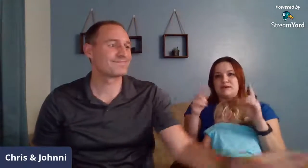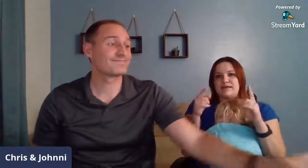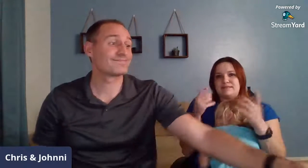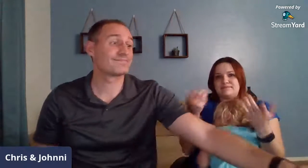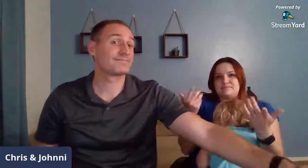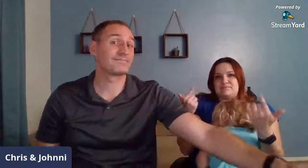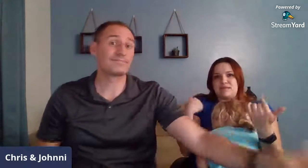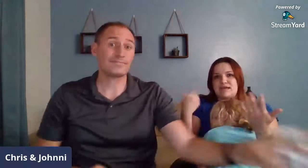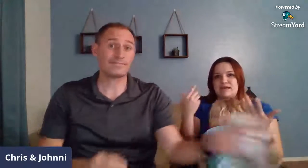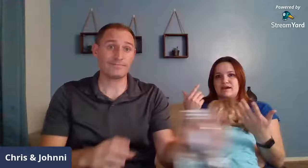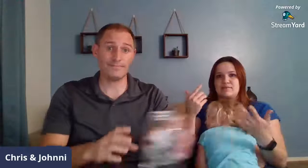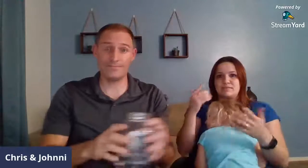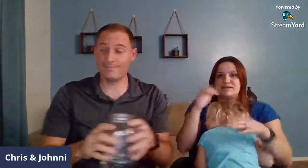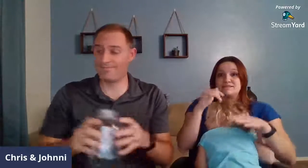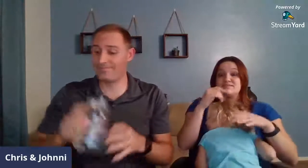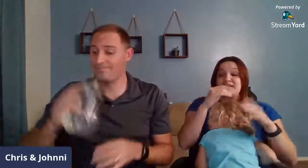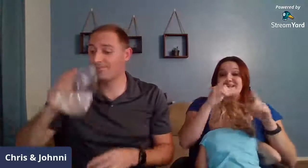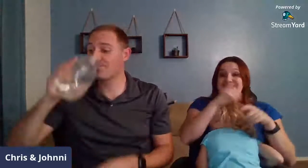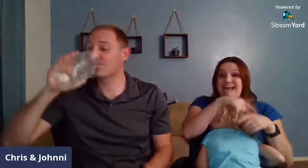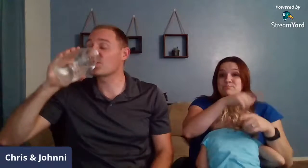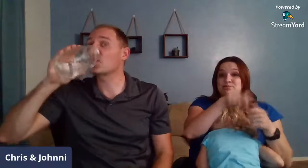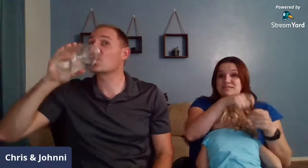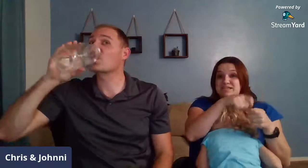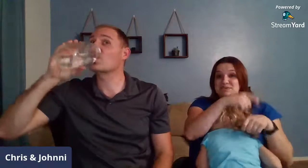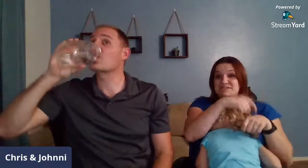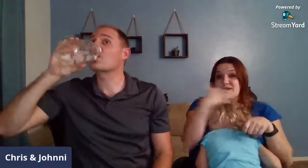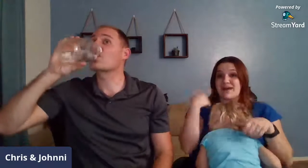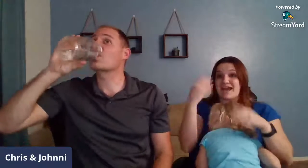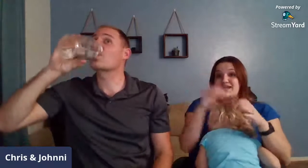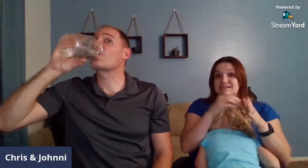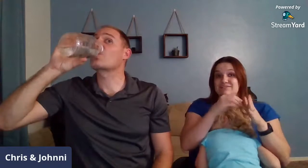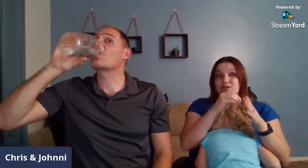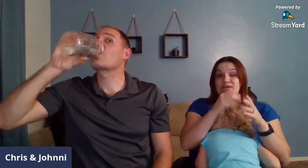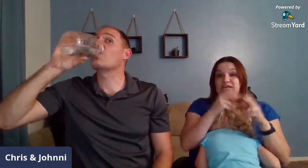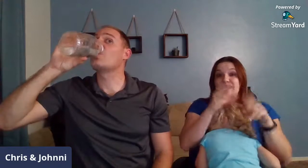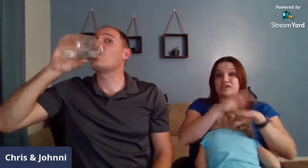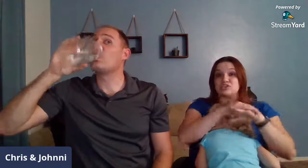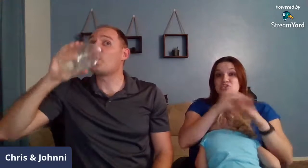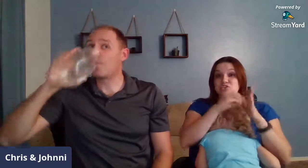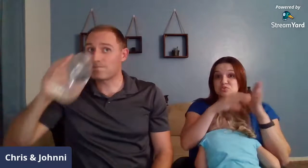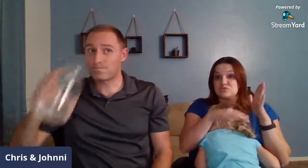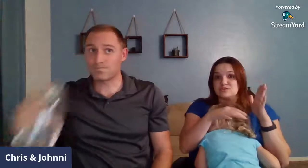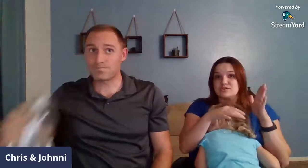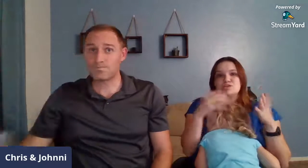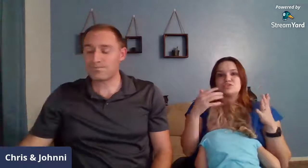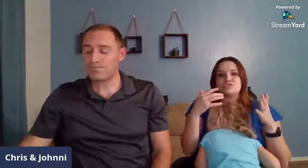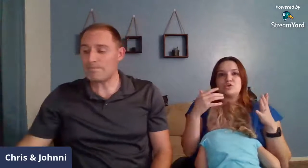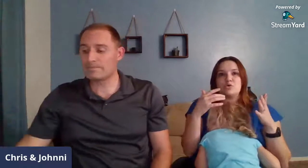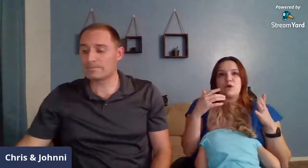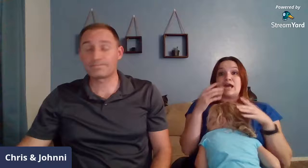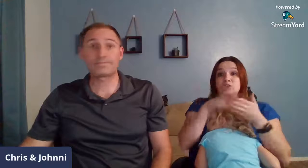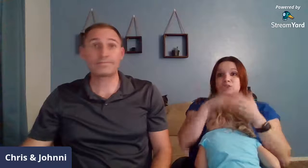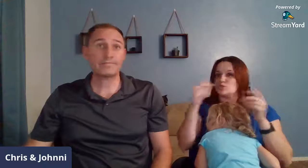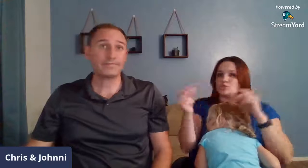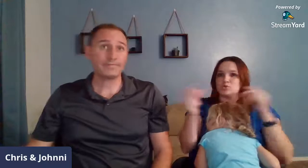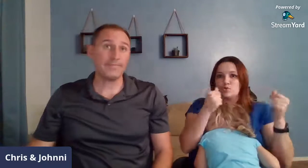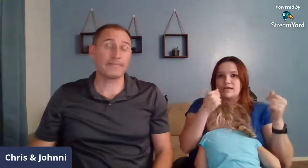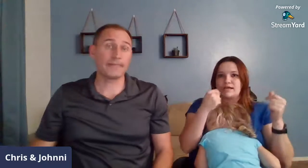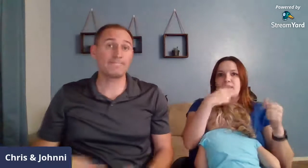but me, because of at that particular time I had a very English student, so I learned real quick how